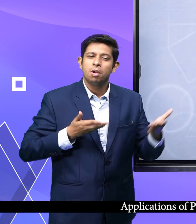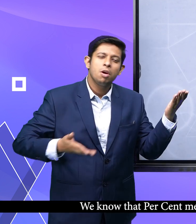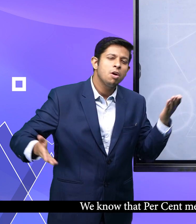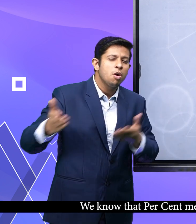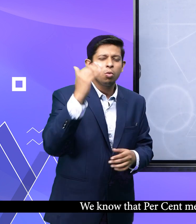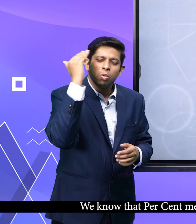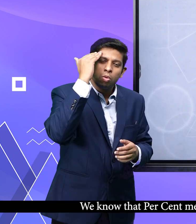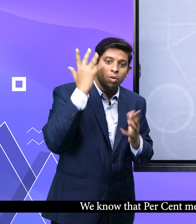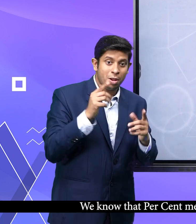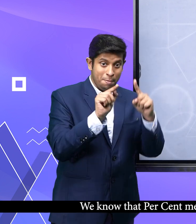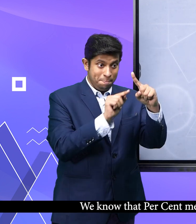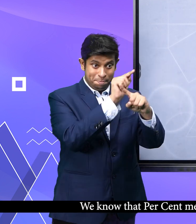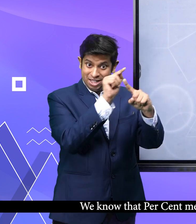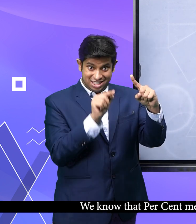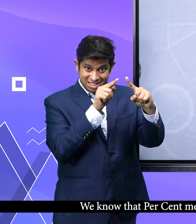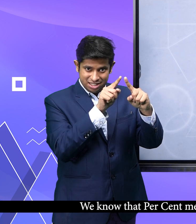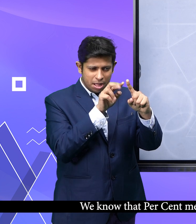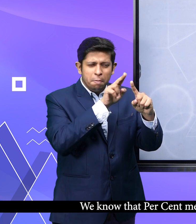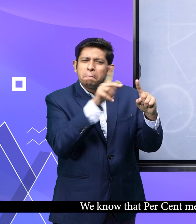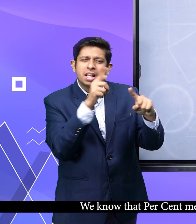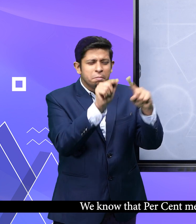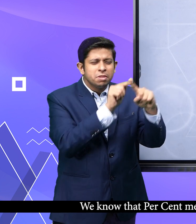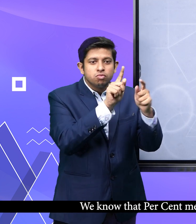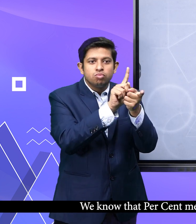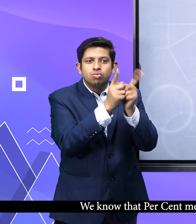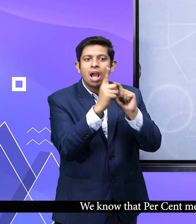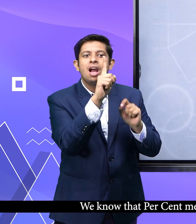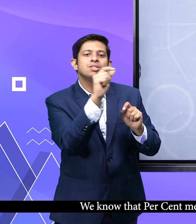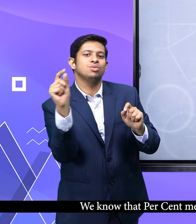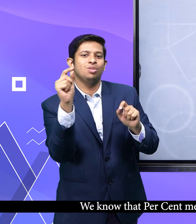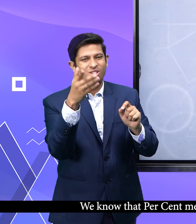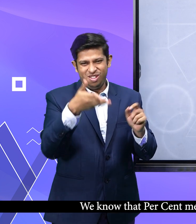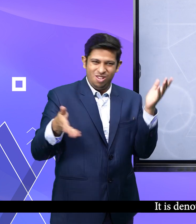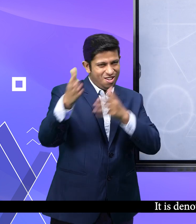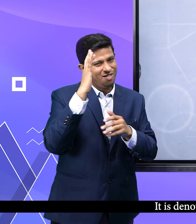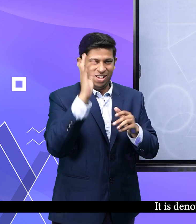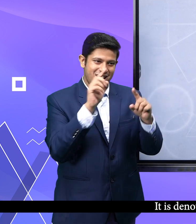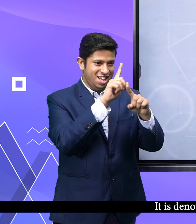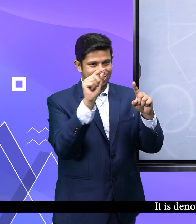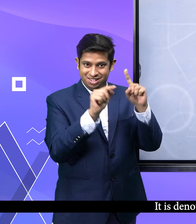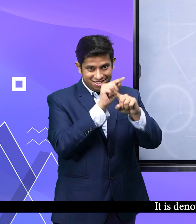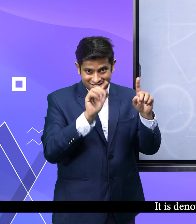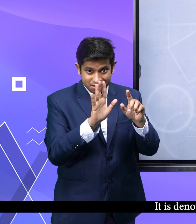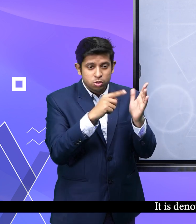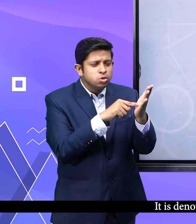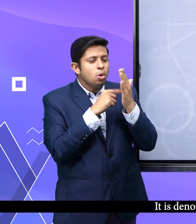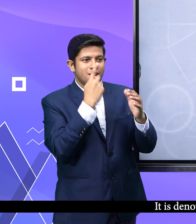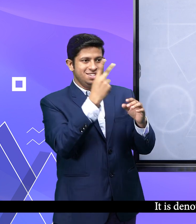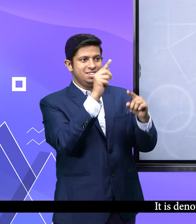We know that percent means per 100 or out of 100. It is denoted by the symbol